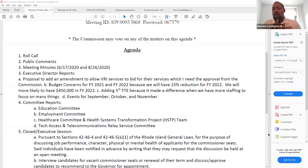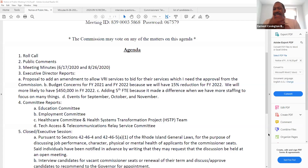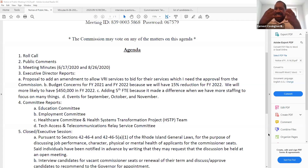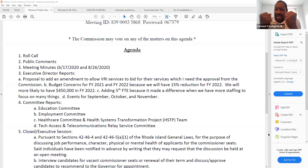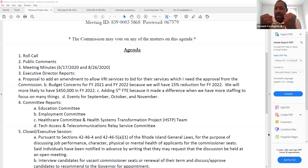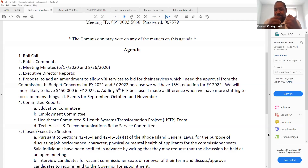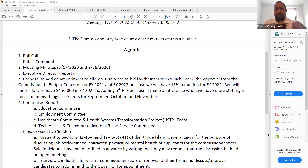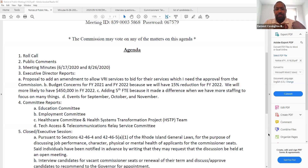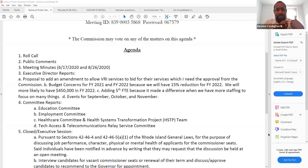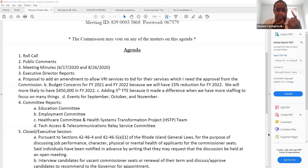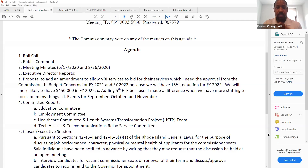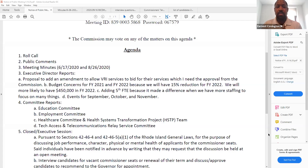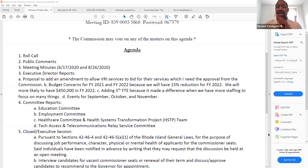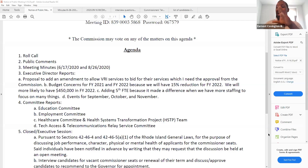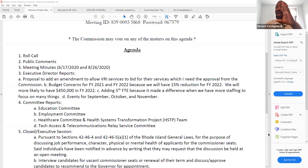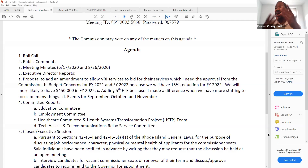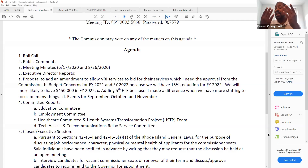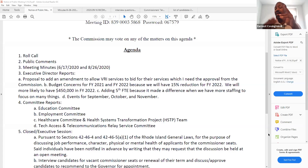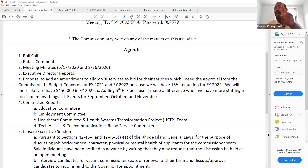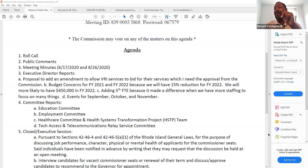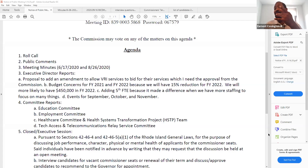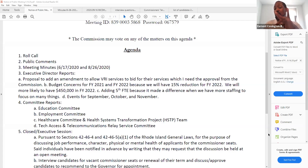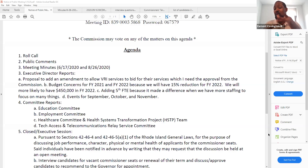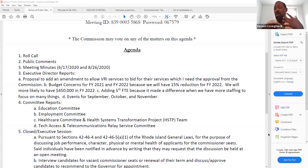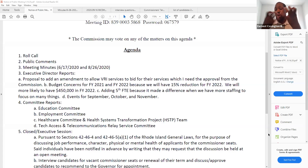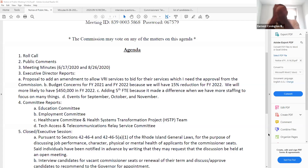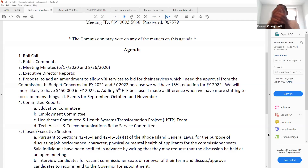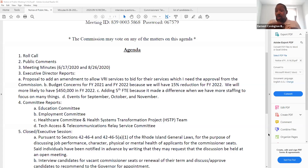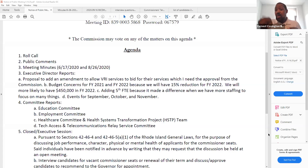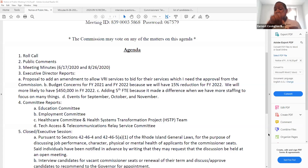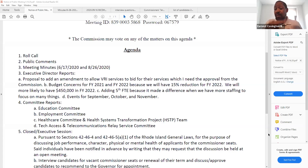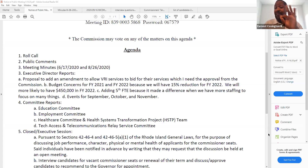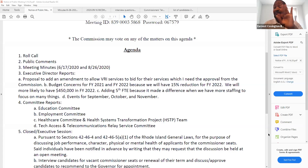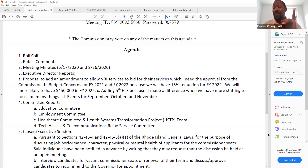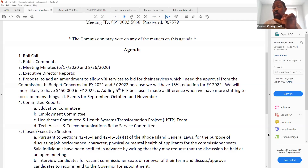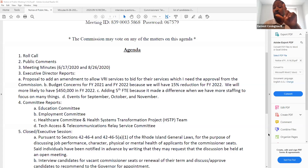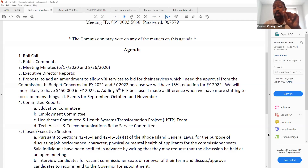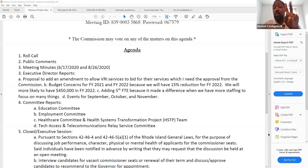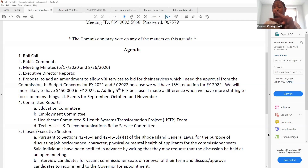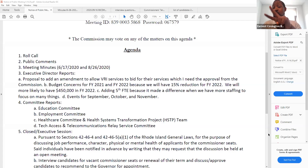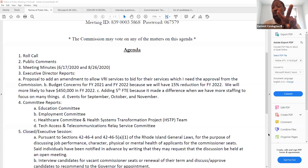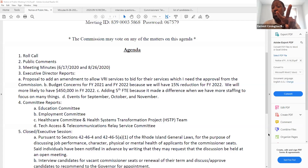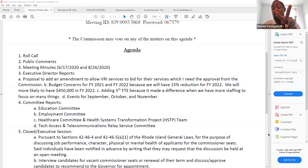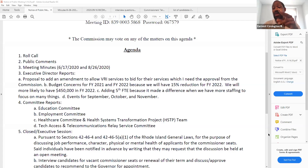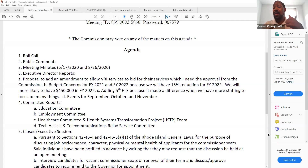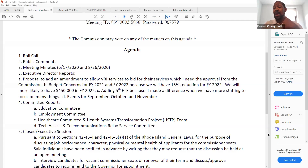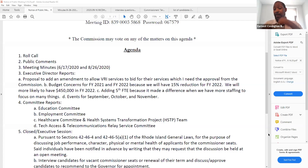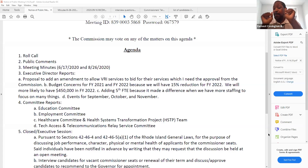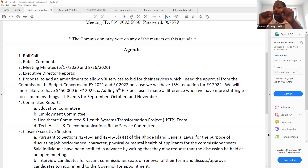September. We're still using the old budget. So it's been an issue. And unfortunately,